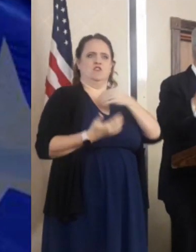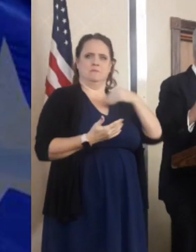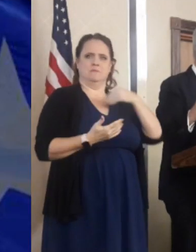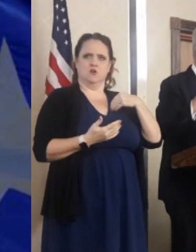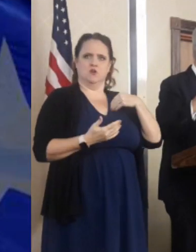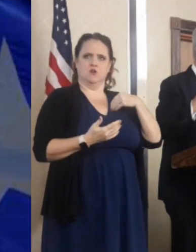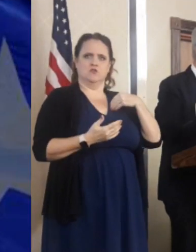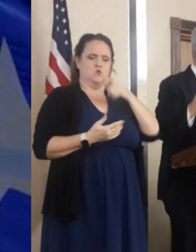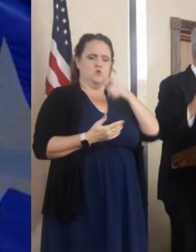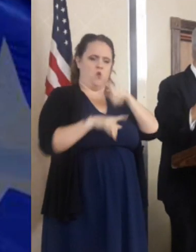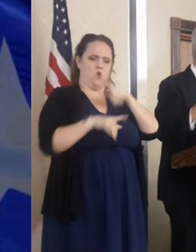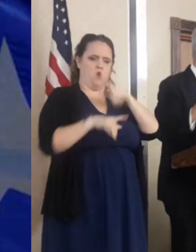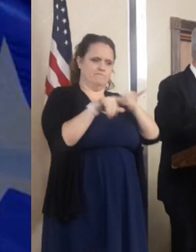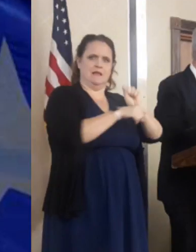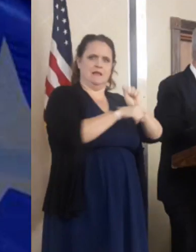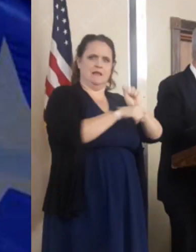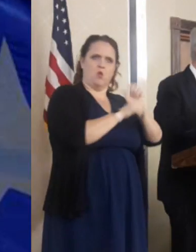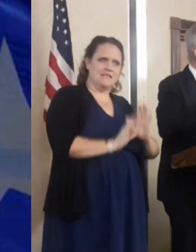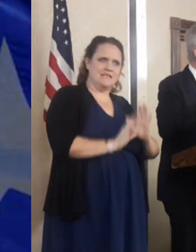not and being able to vote or not.